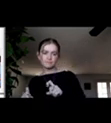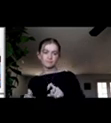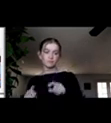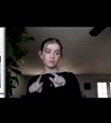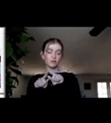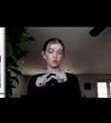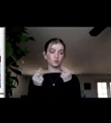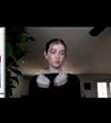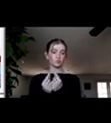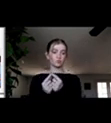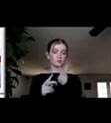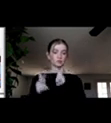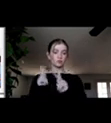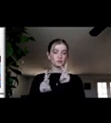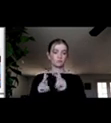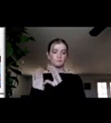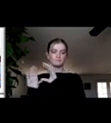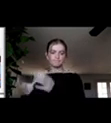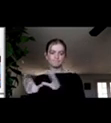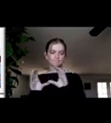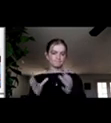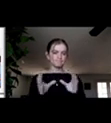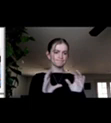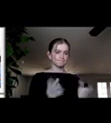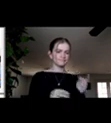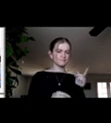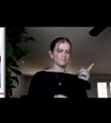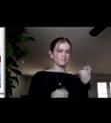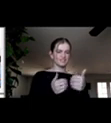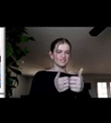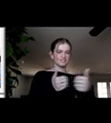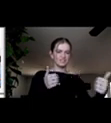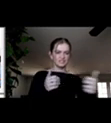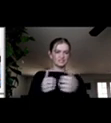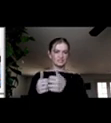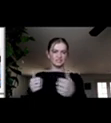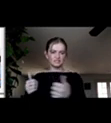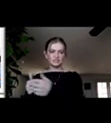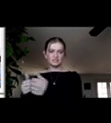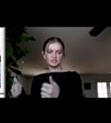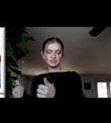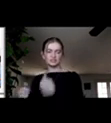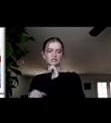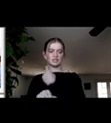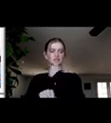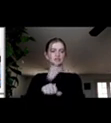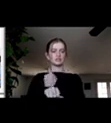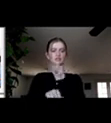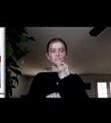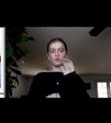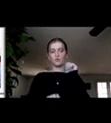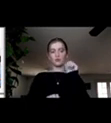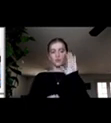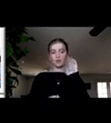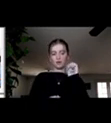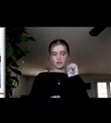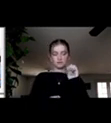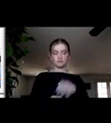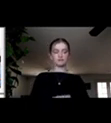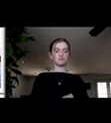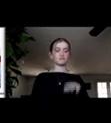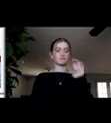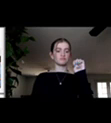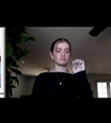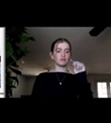He divided these groups of people based on race and ethnicity, using the results to prevent the entry of immigrants coming to